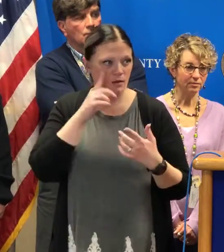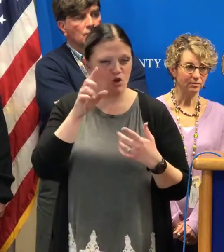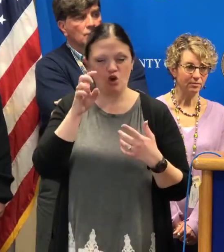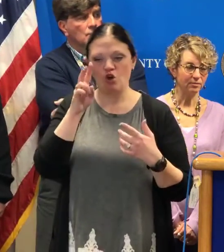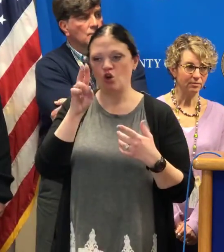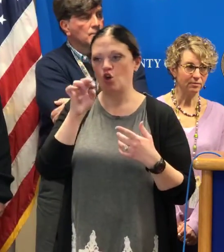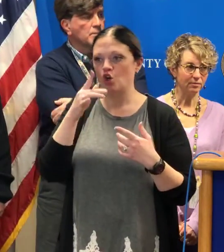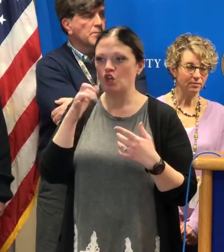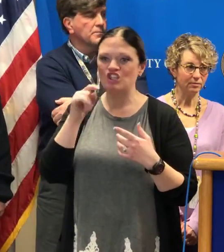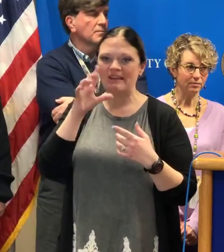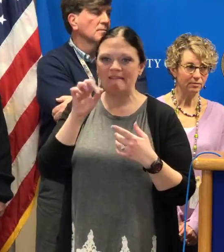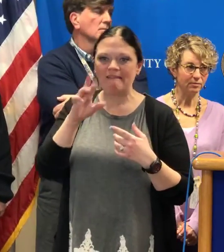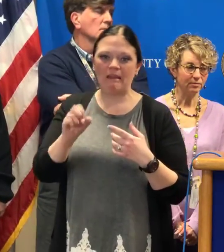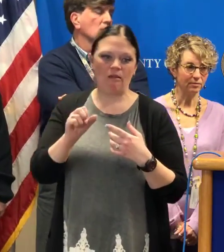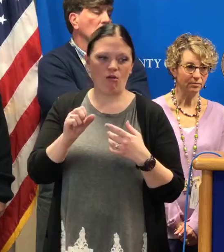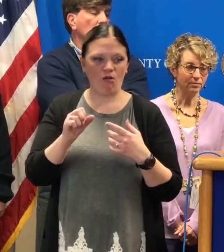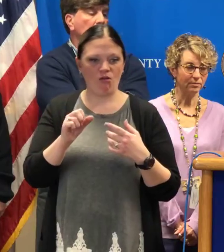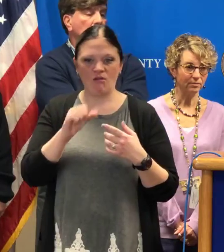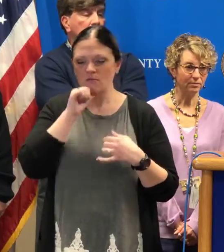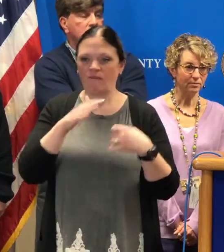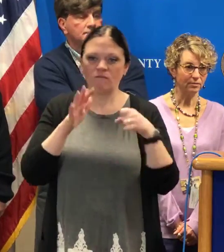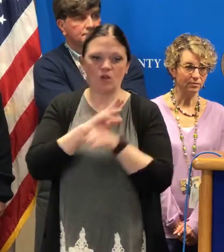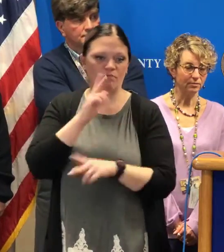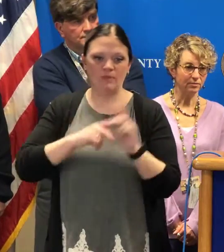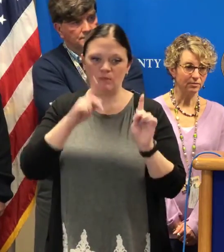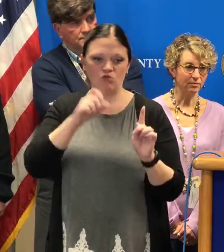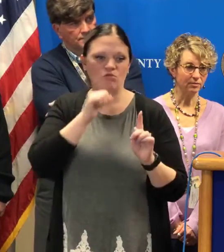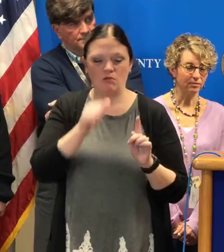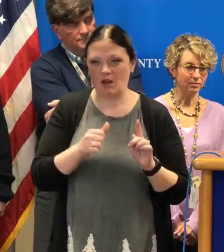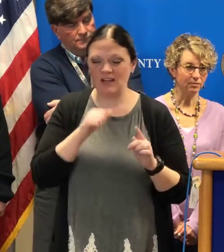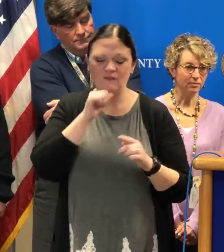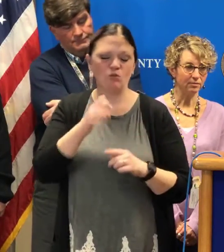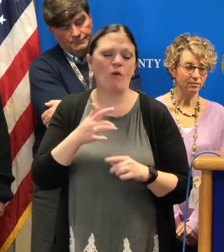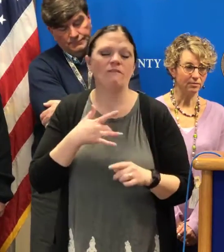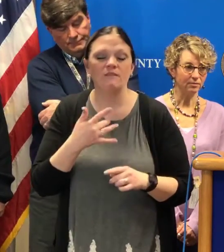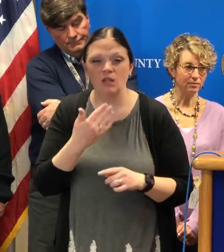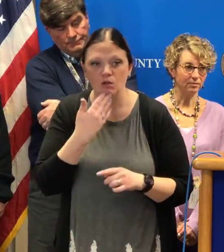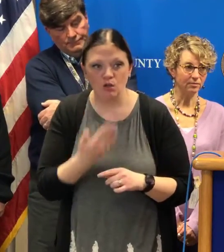cares are not flooded with individuals that shouldn't be there. If you're feeling not so good,